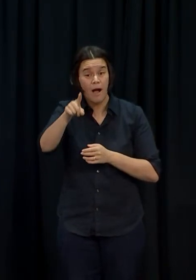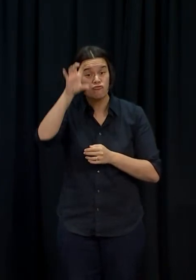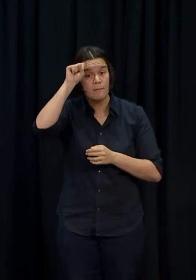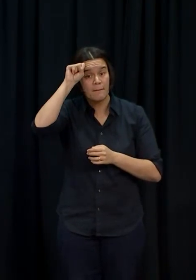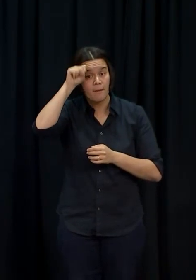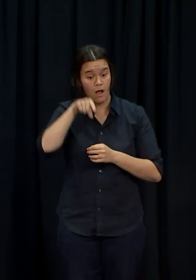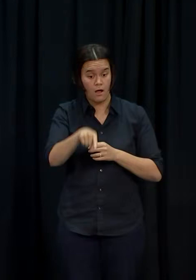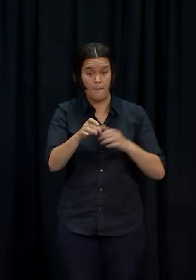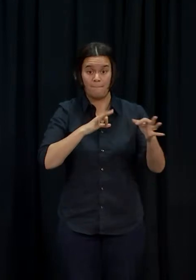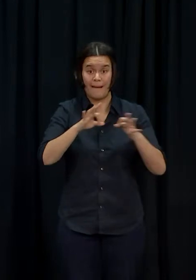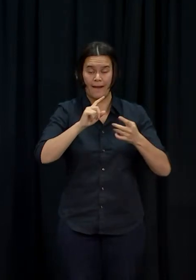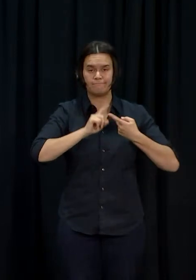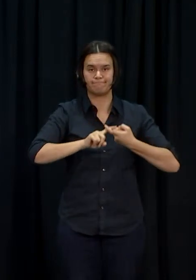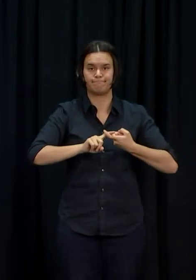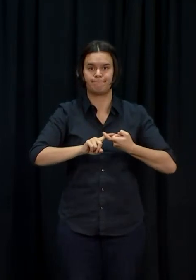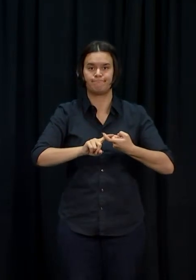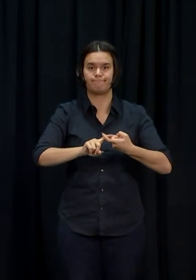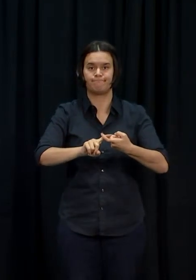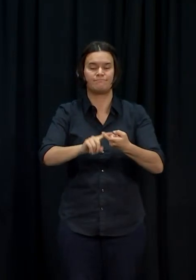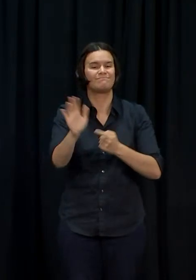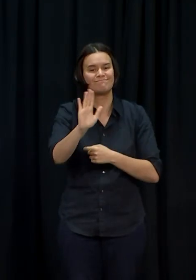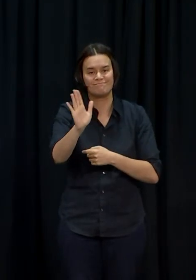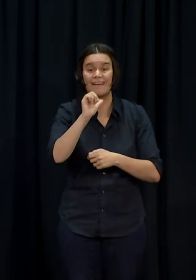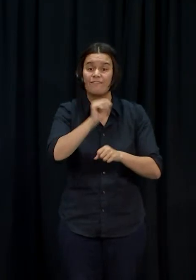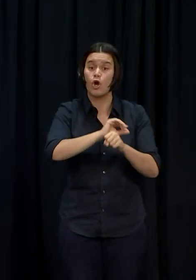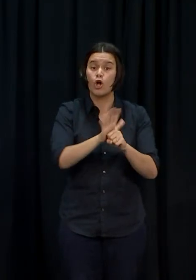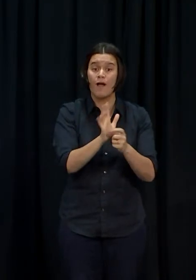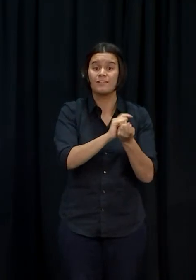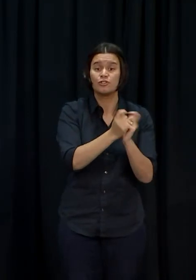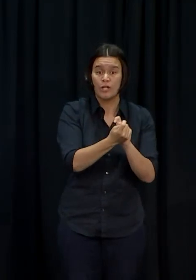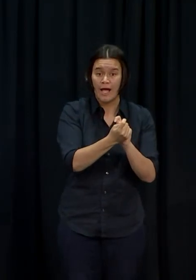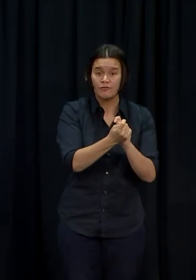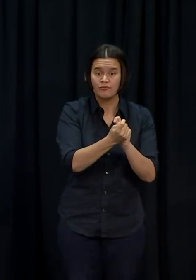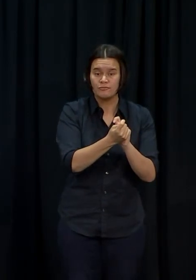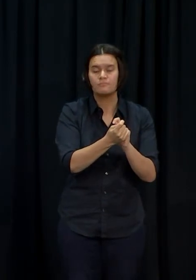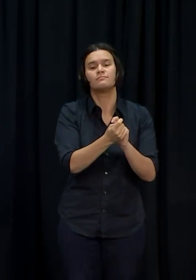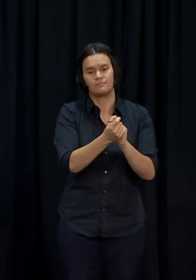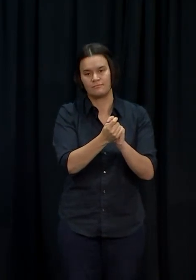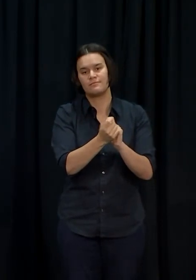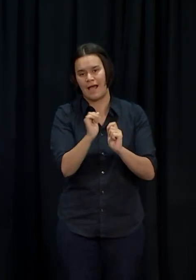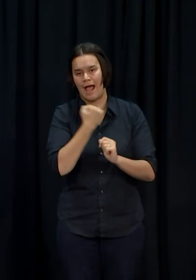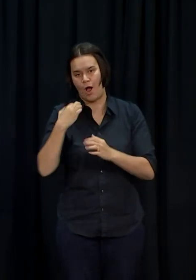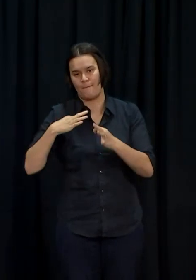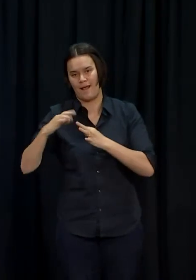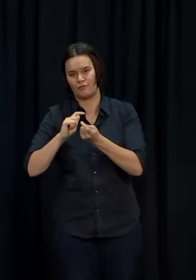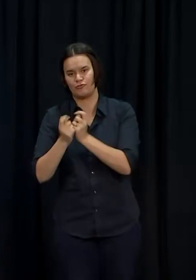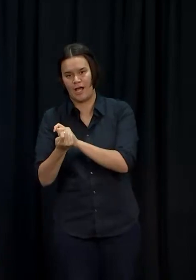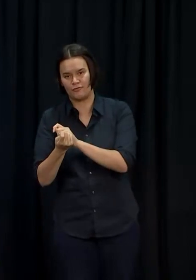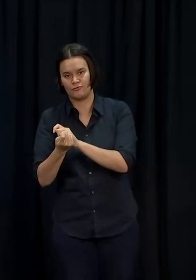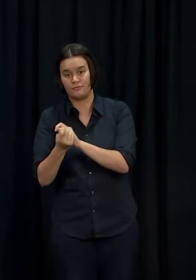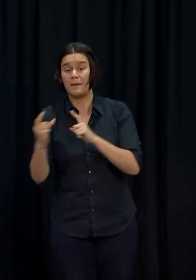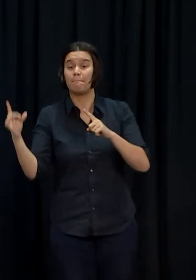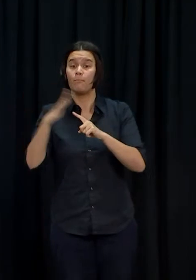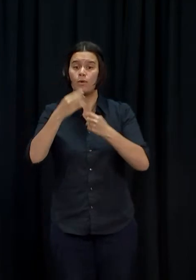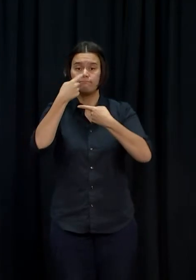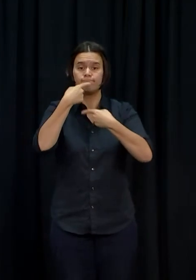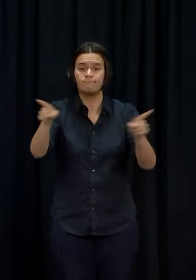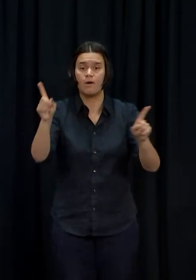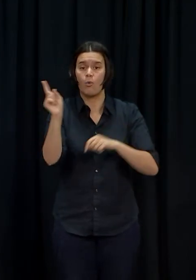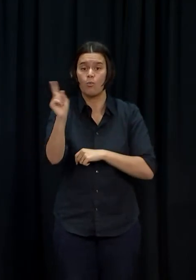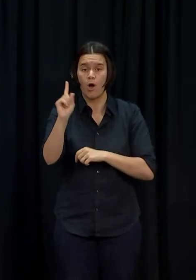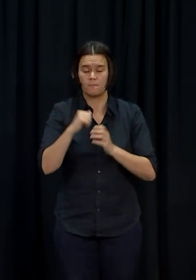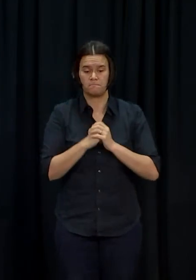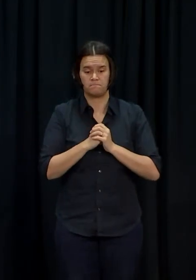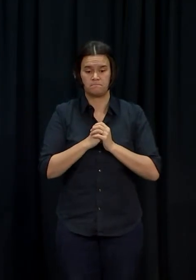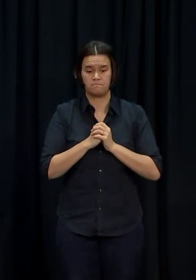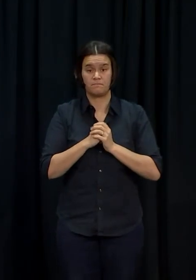does. But our message to the public is simple. Get boosted. Wear a mask in indoor settings.